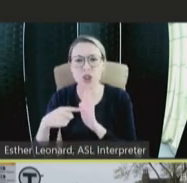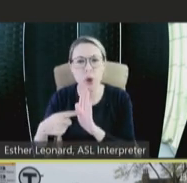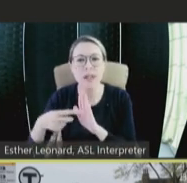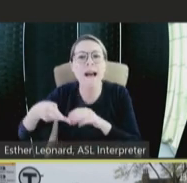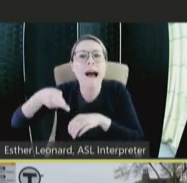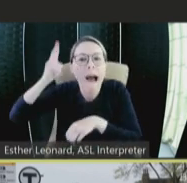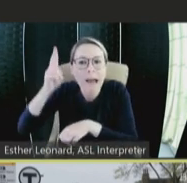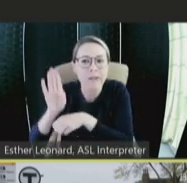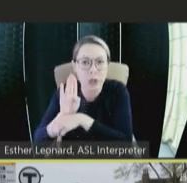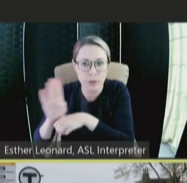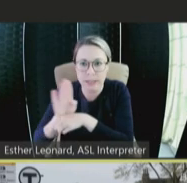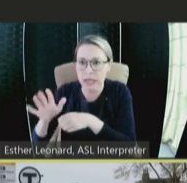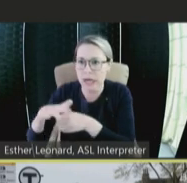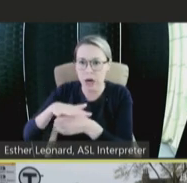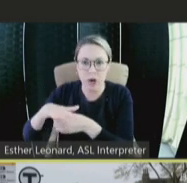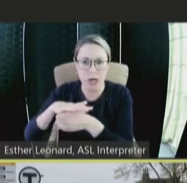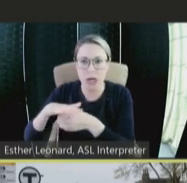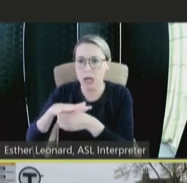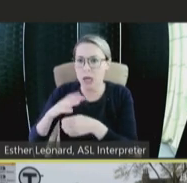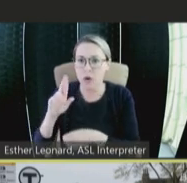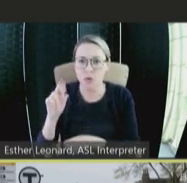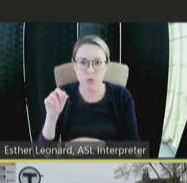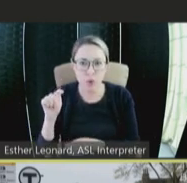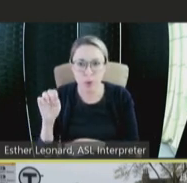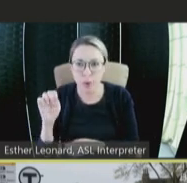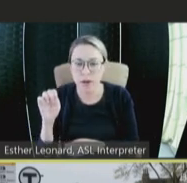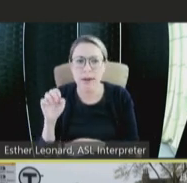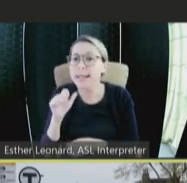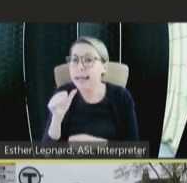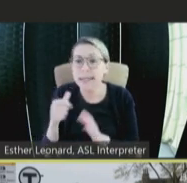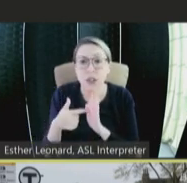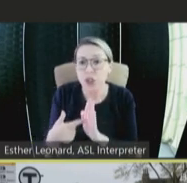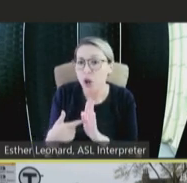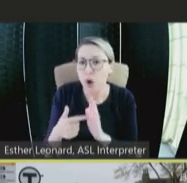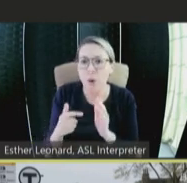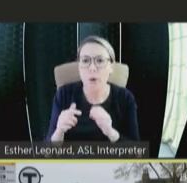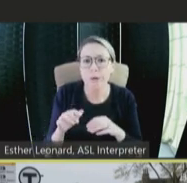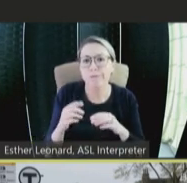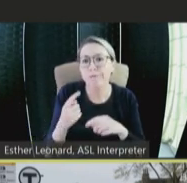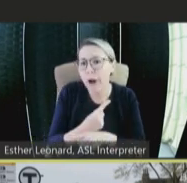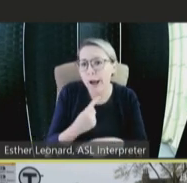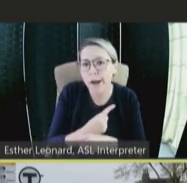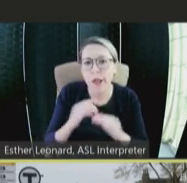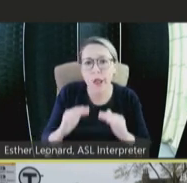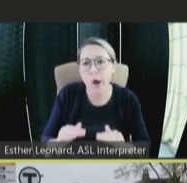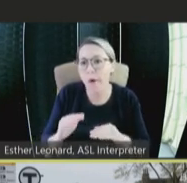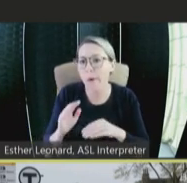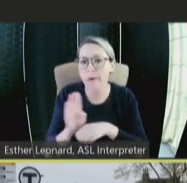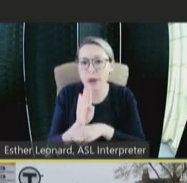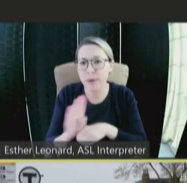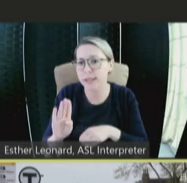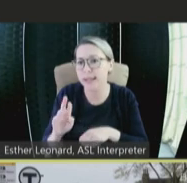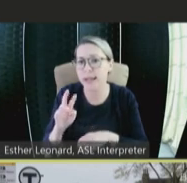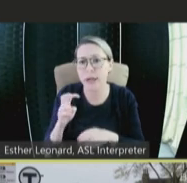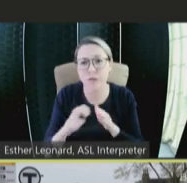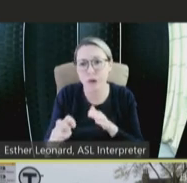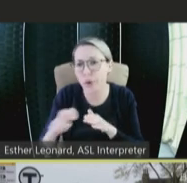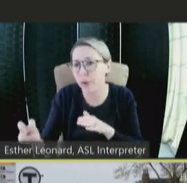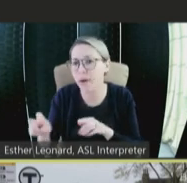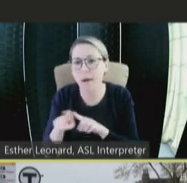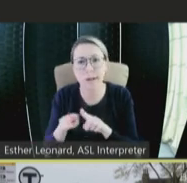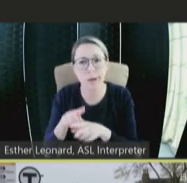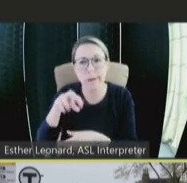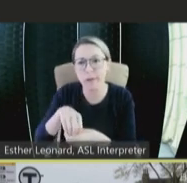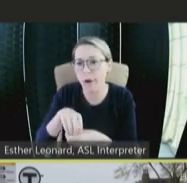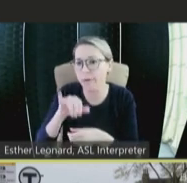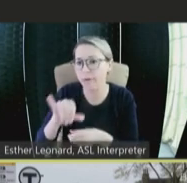frequency routes. This does not show the lower frequency routes that are also part of that proposal and